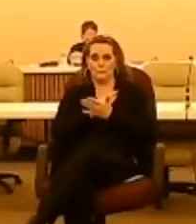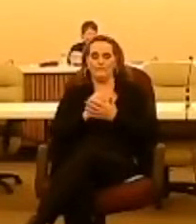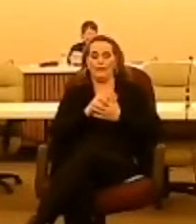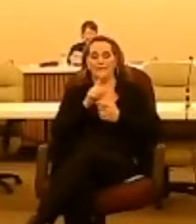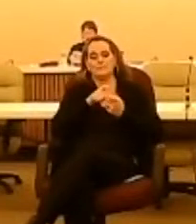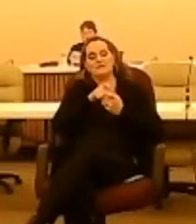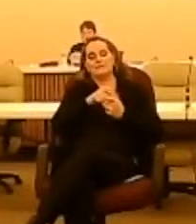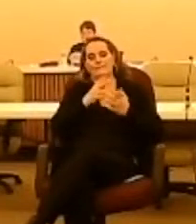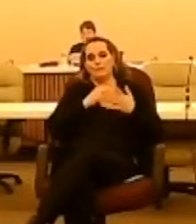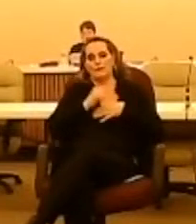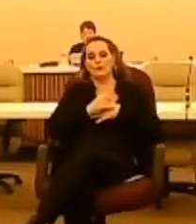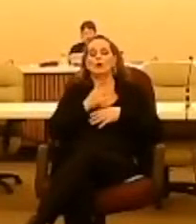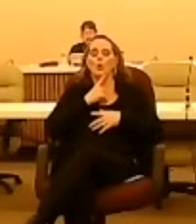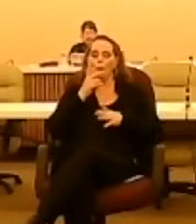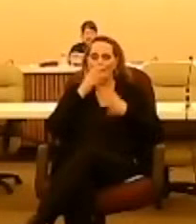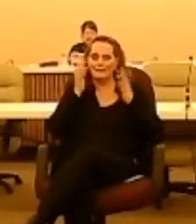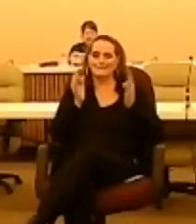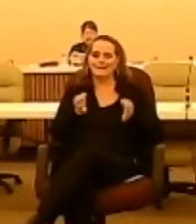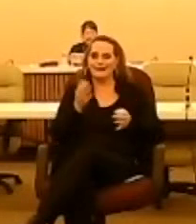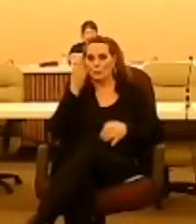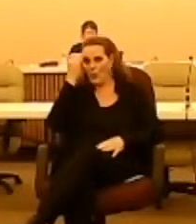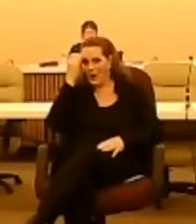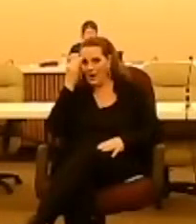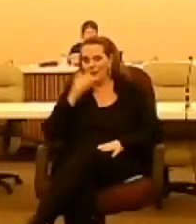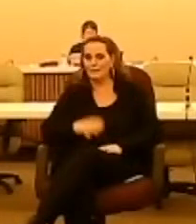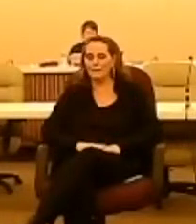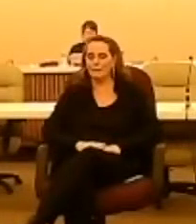made the conscious decision to do that because